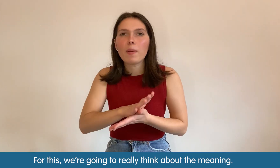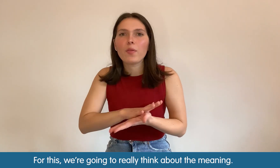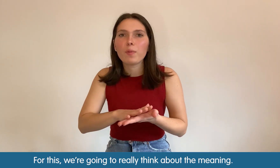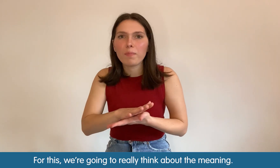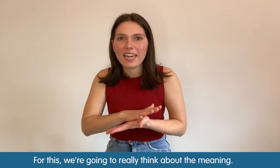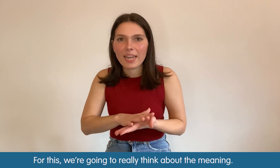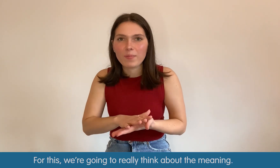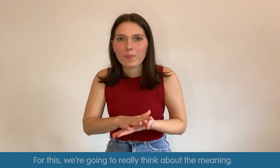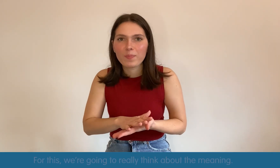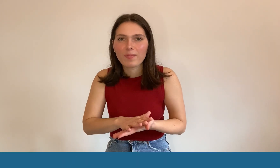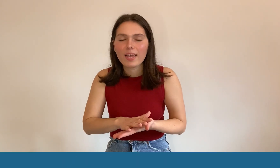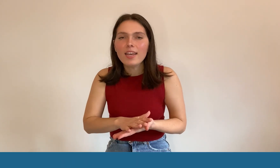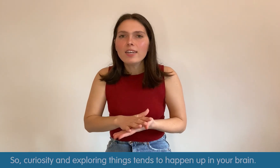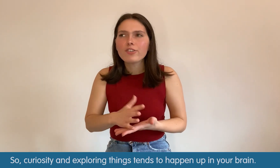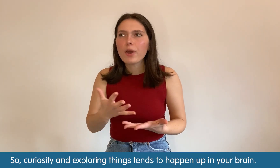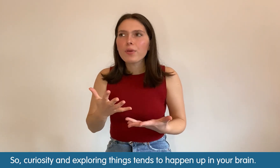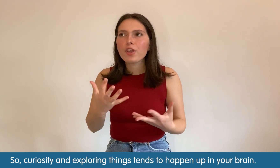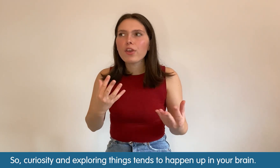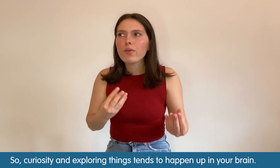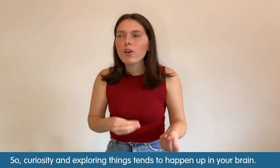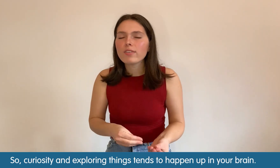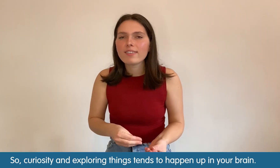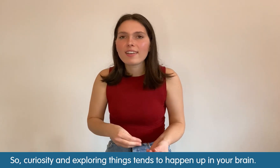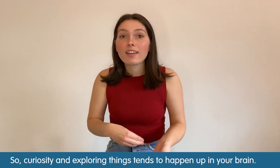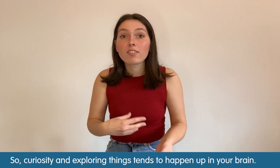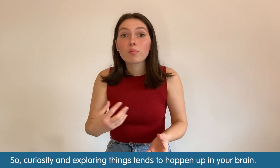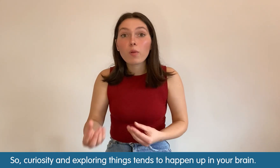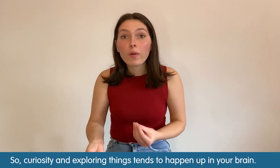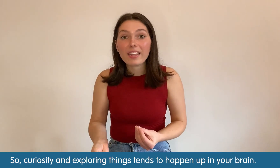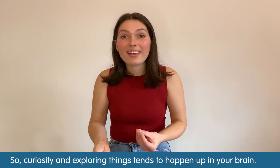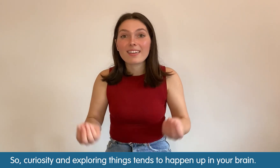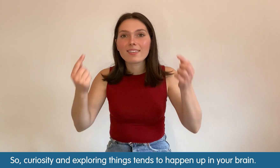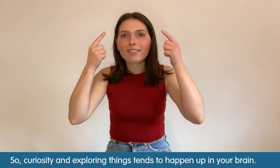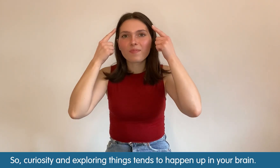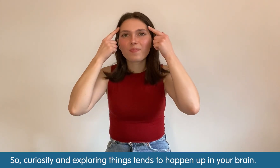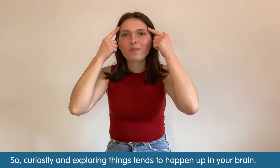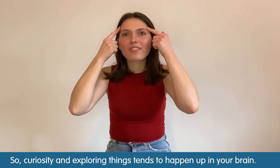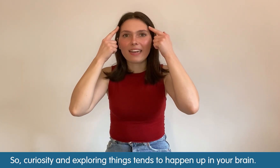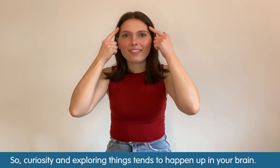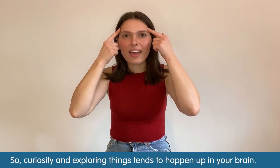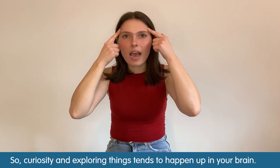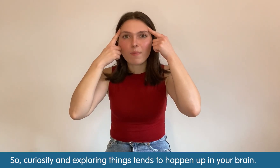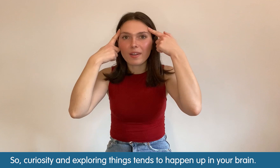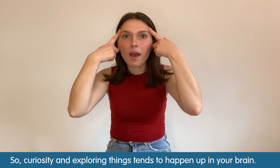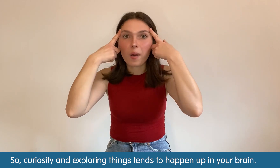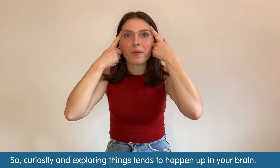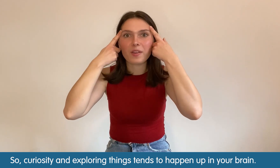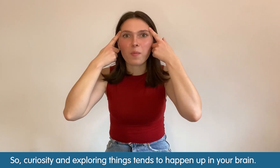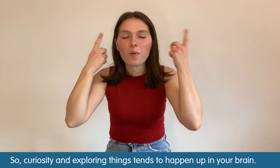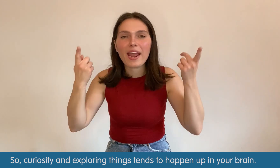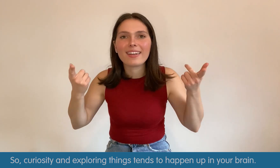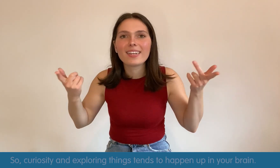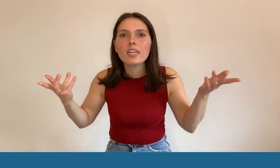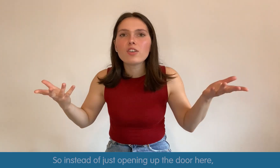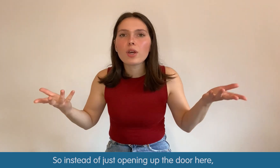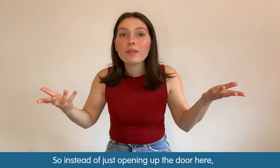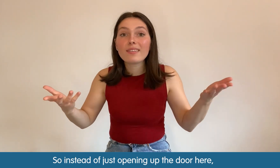the meaning. So curiosity and exploring things tends to happen up in your brain. So instead of